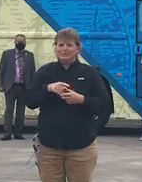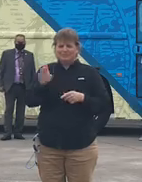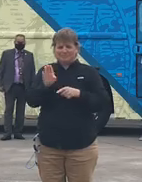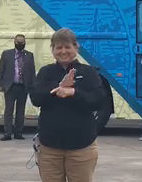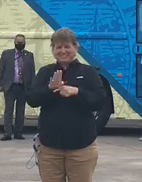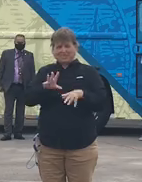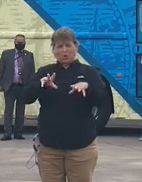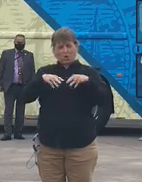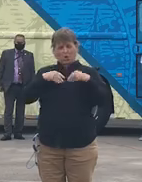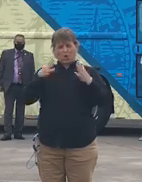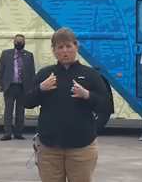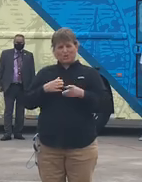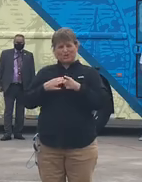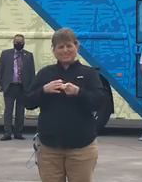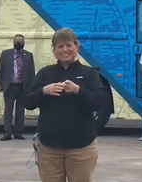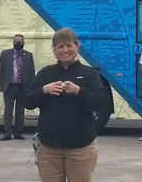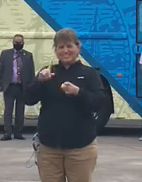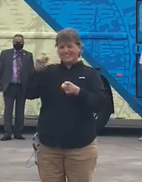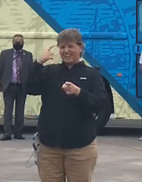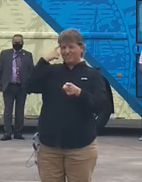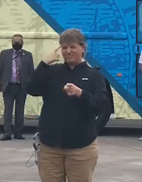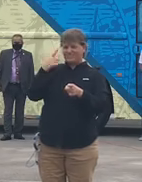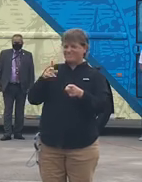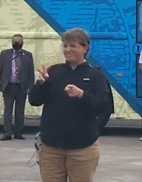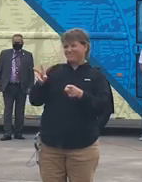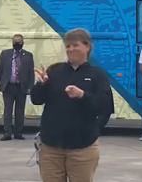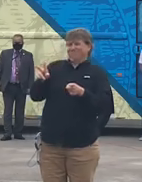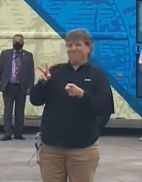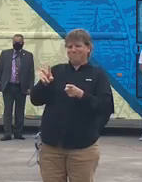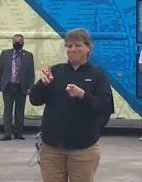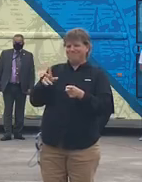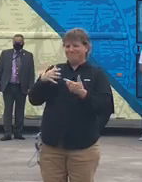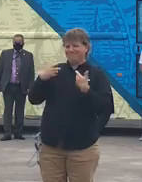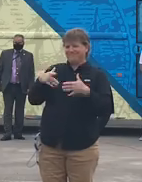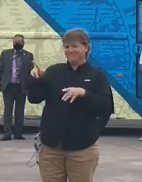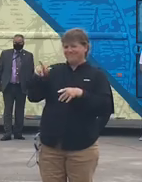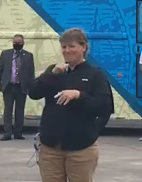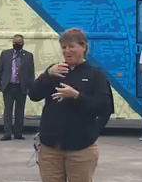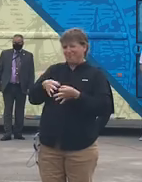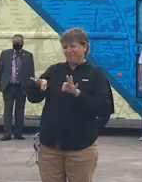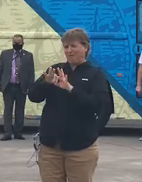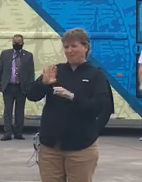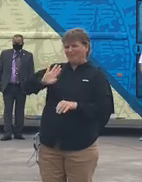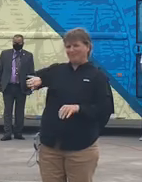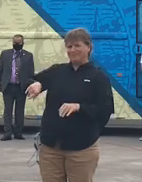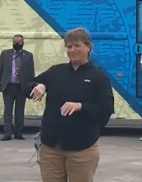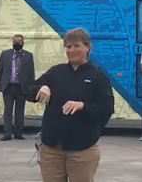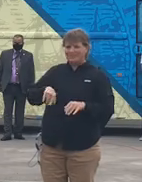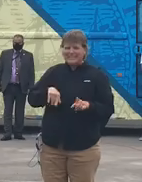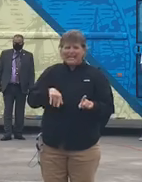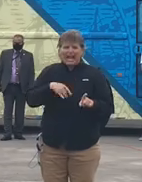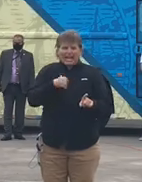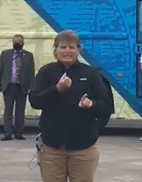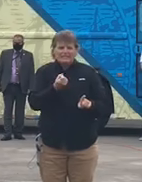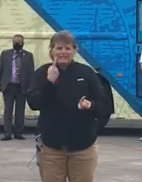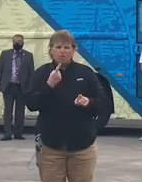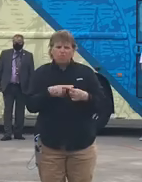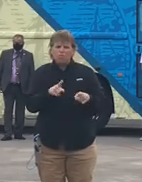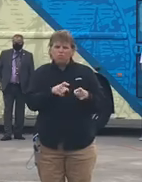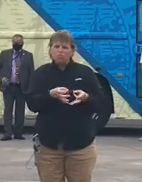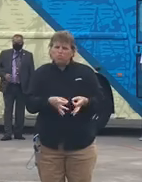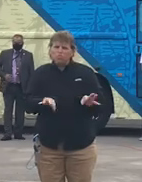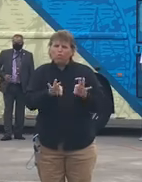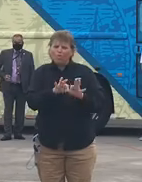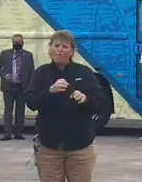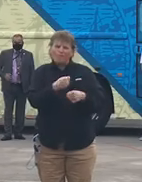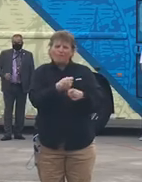owner that some government official determines non-essential, I can tell you it's essential for you. It's essential that you're putting food on the table. The people